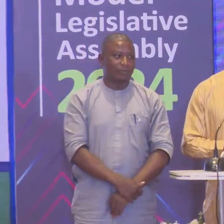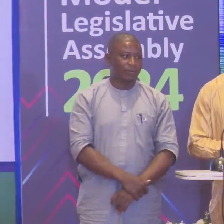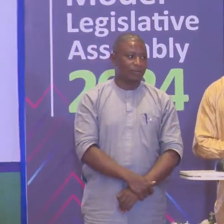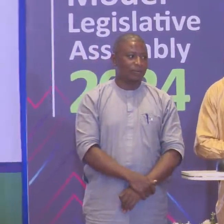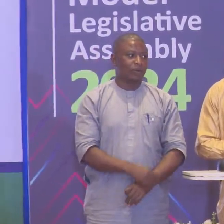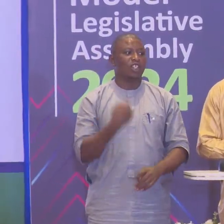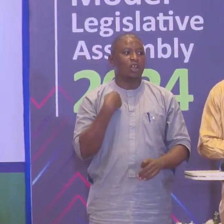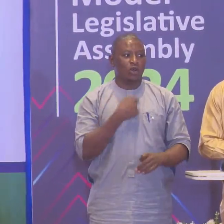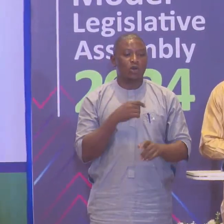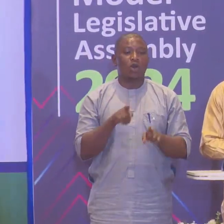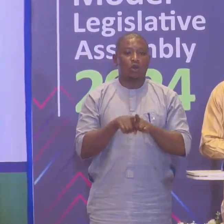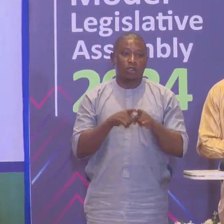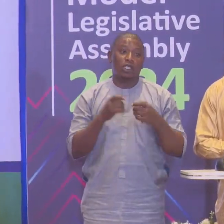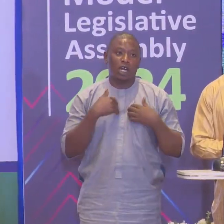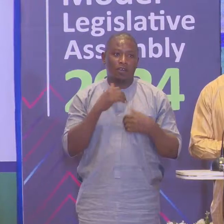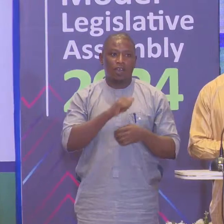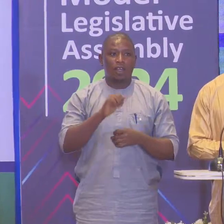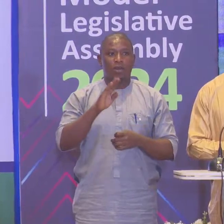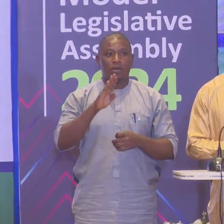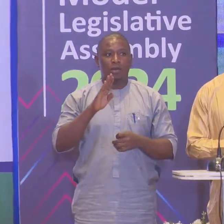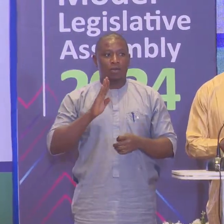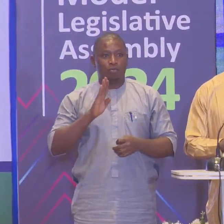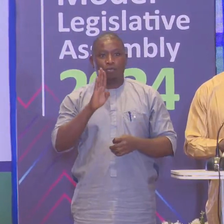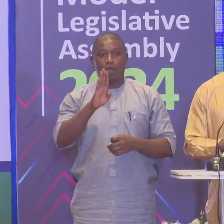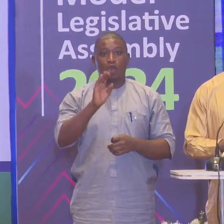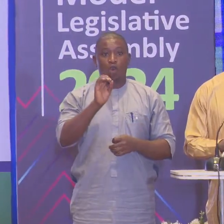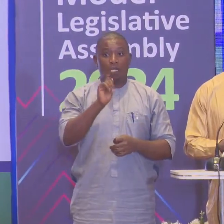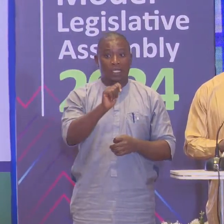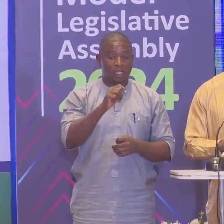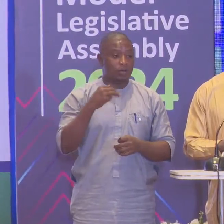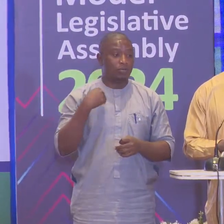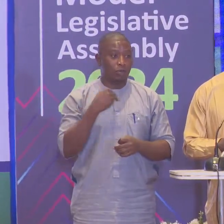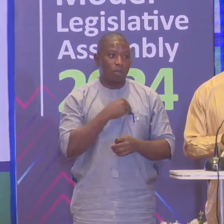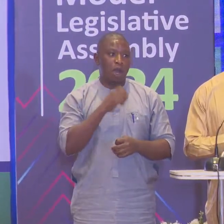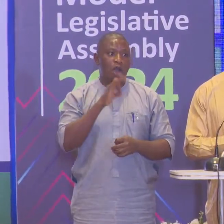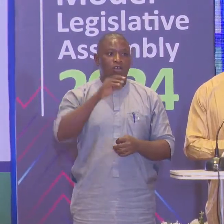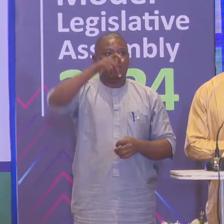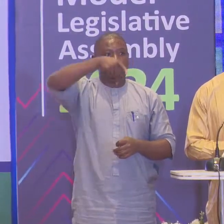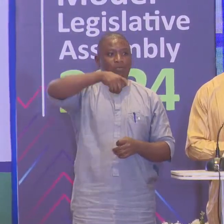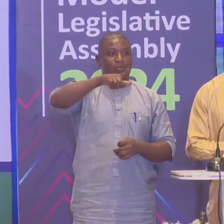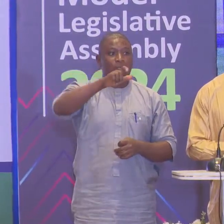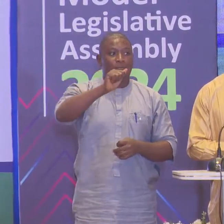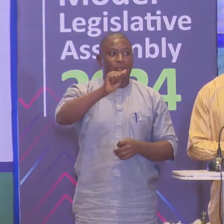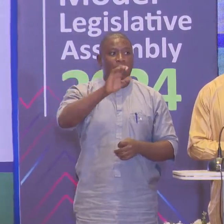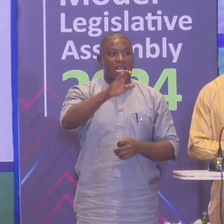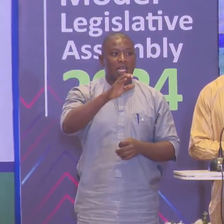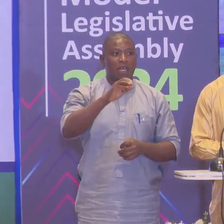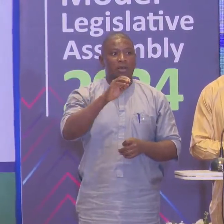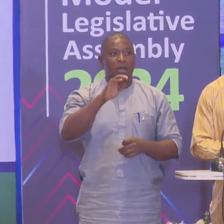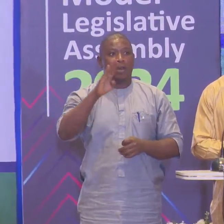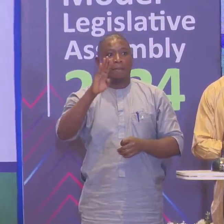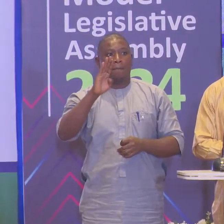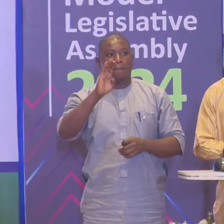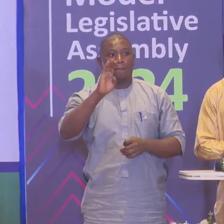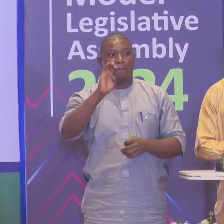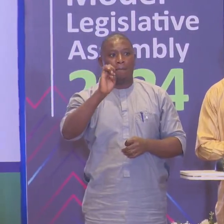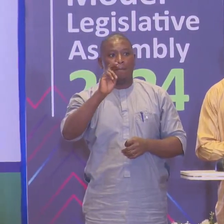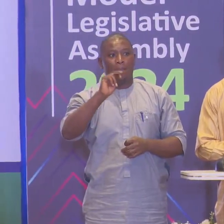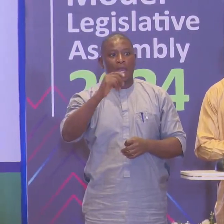We also have a board member of Plac, Mr. Benga Aruleba. Let's